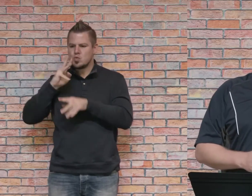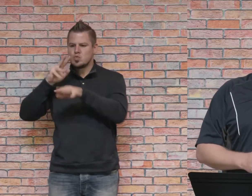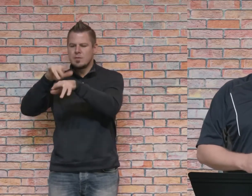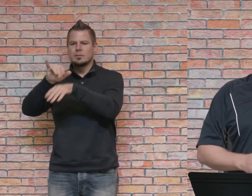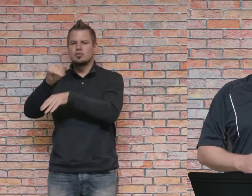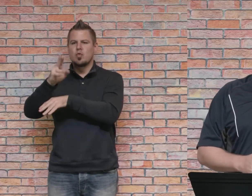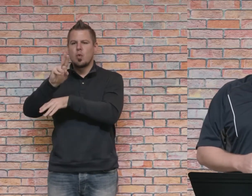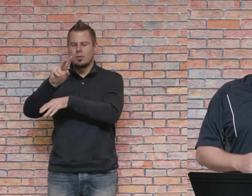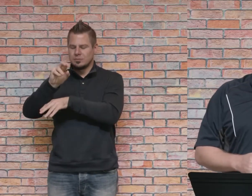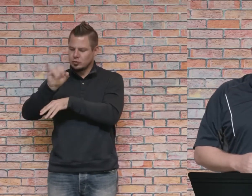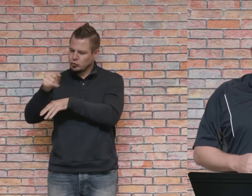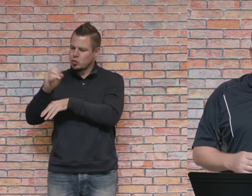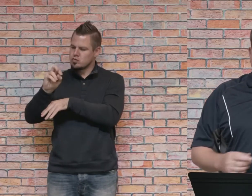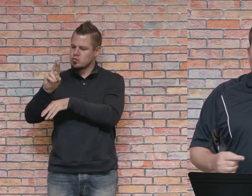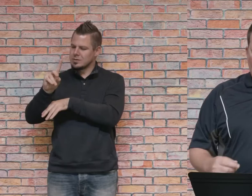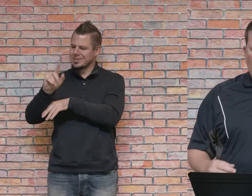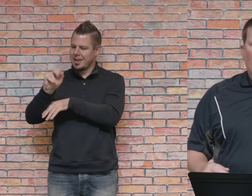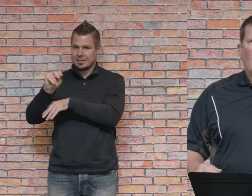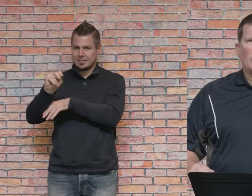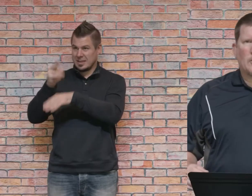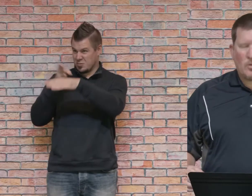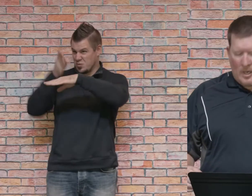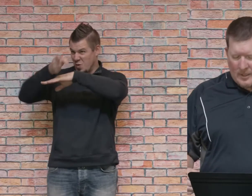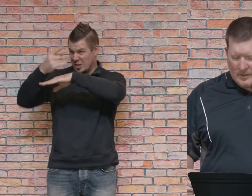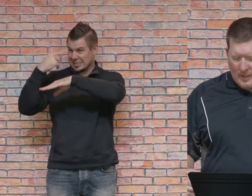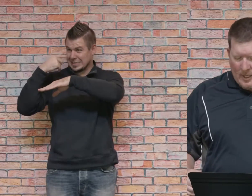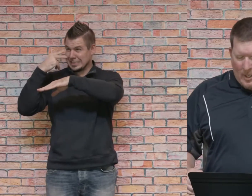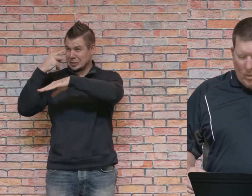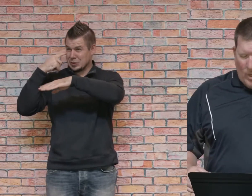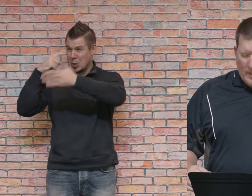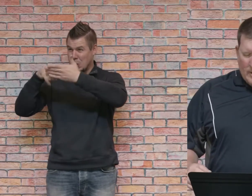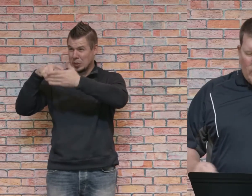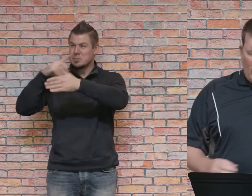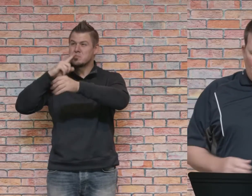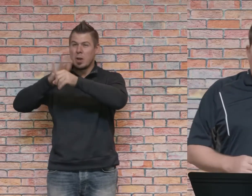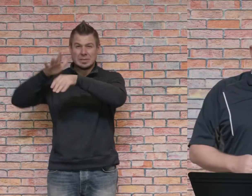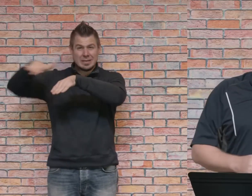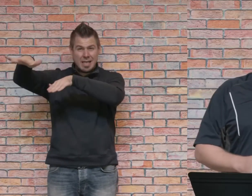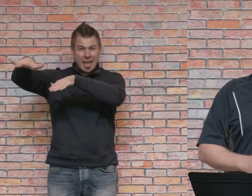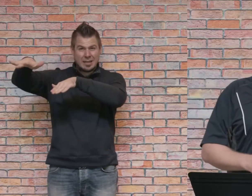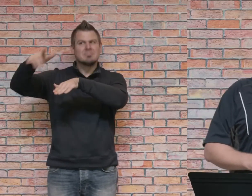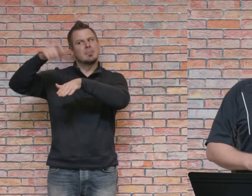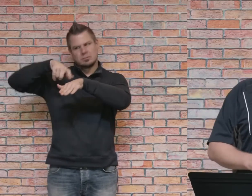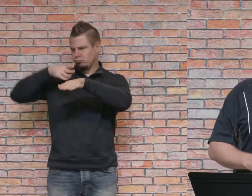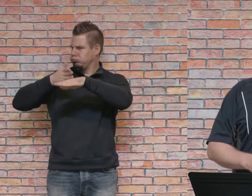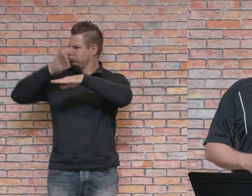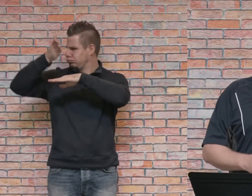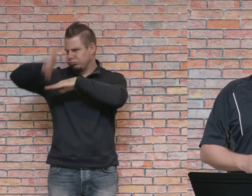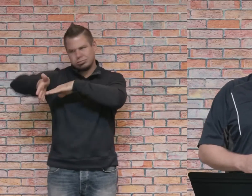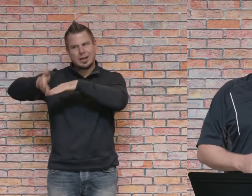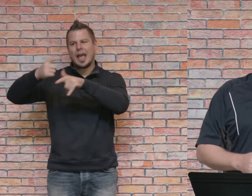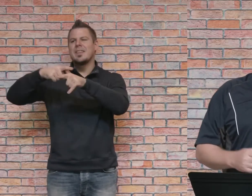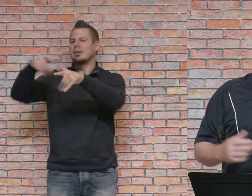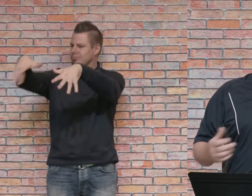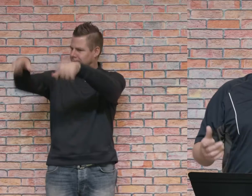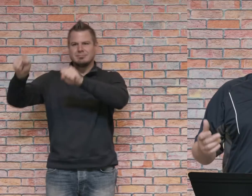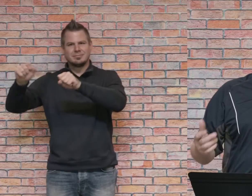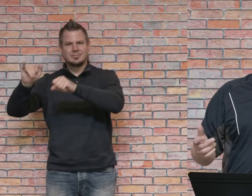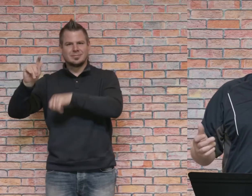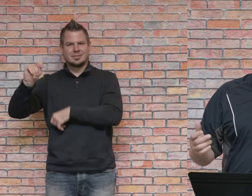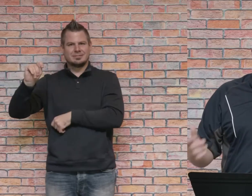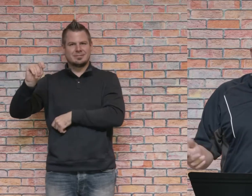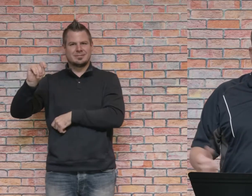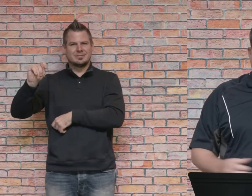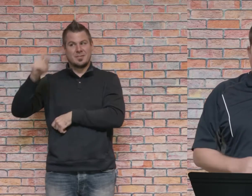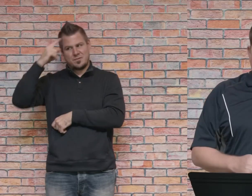land just across the river. And all they have to do now is cross, walk across to take the promised land that God